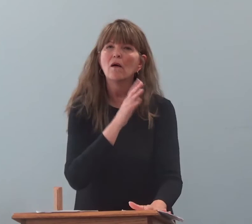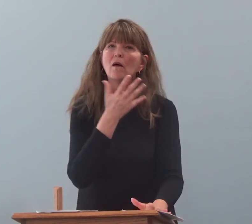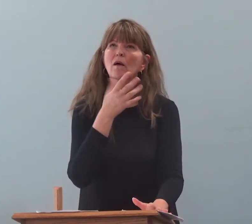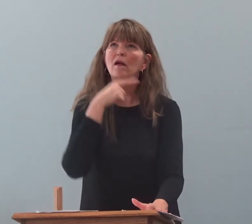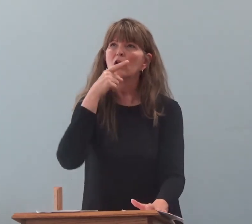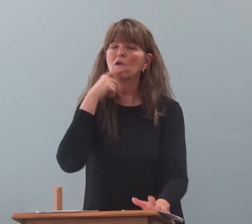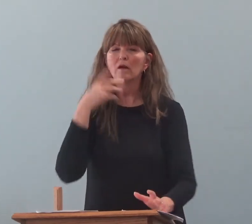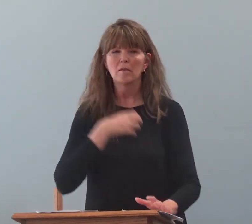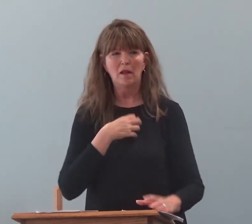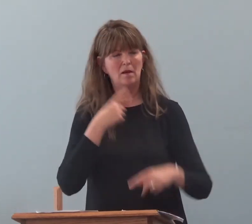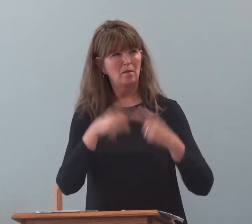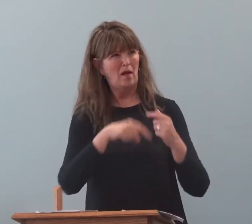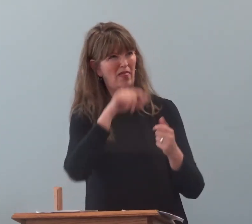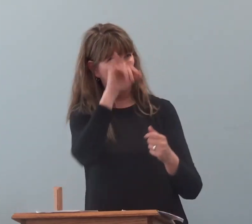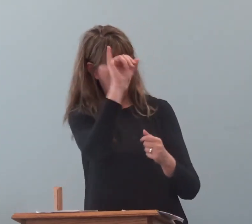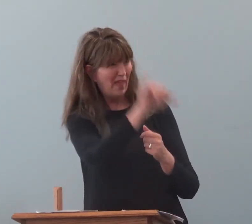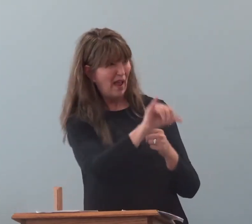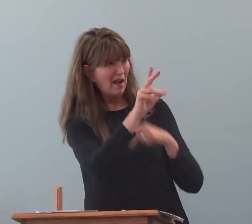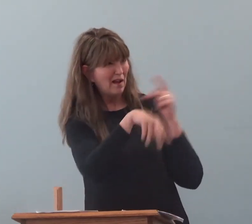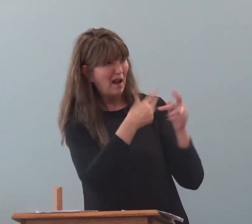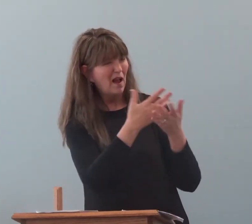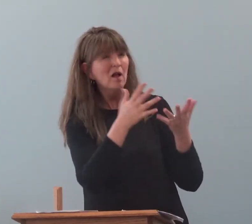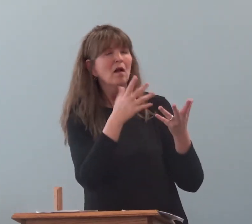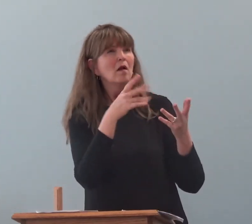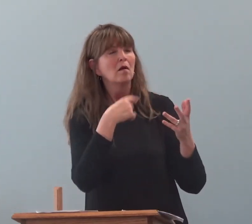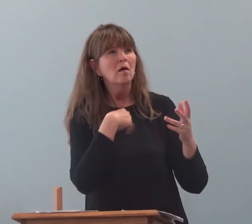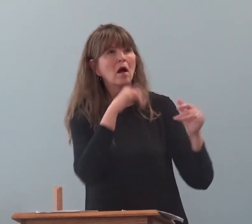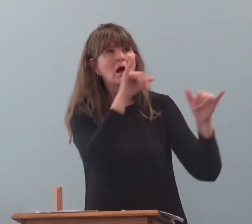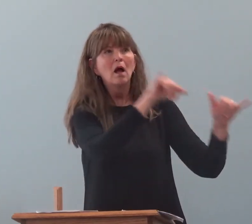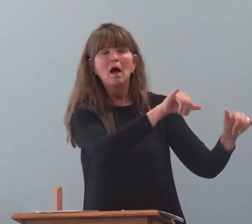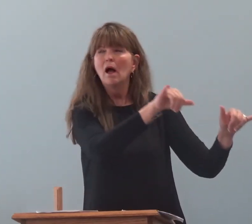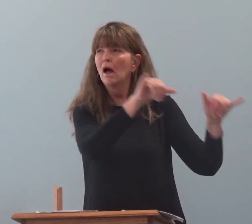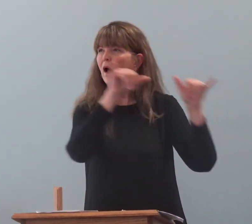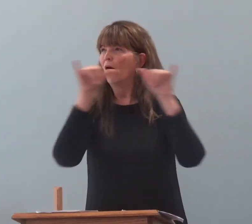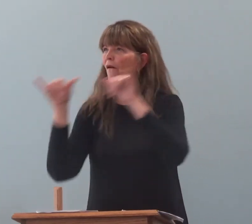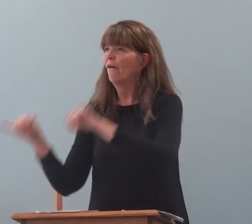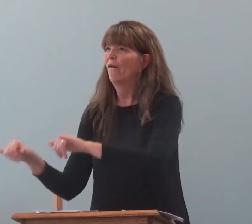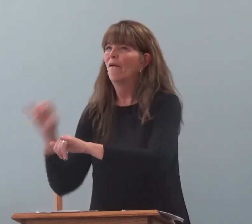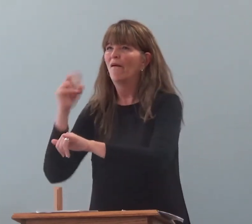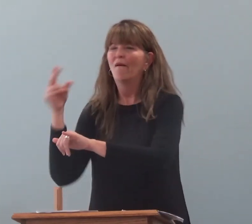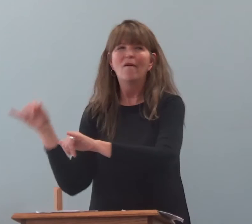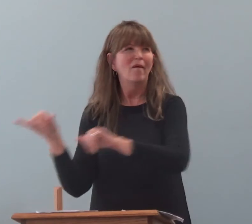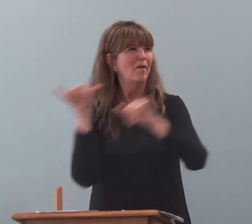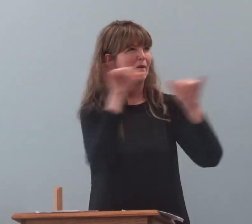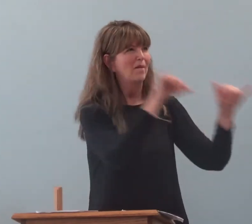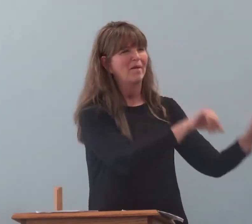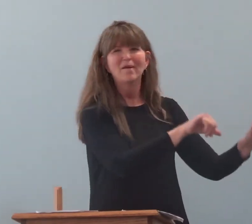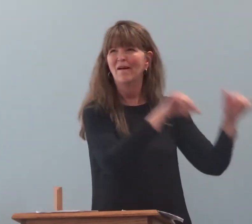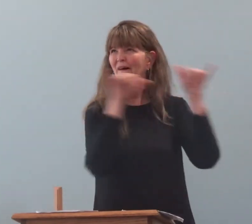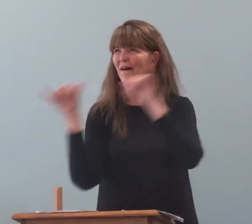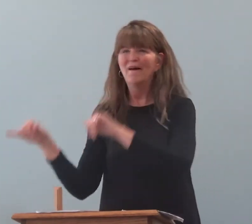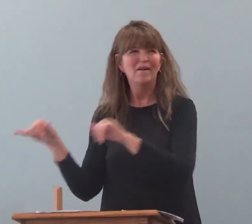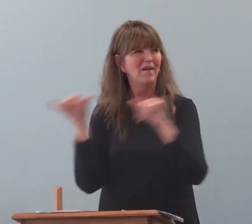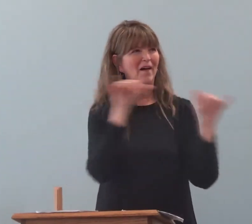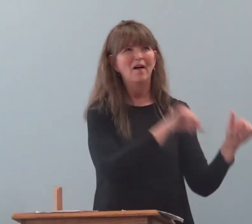that, I was thinking, you hearing folks are complaining about this kind of stuff? This is the same thing that deaf people complain